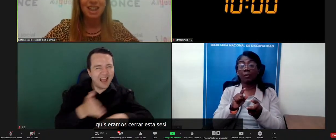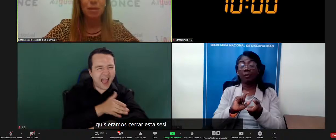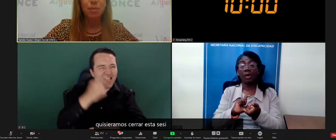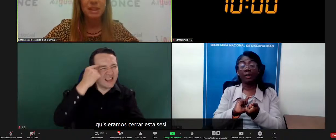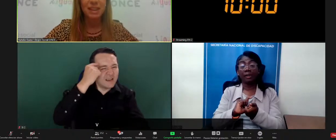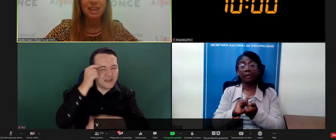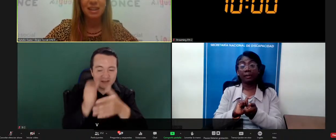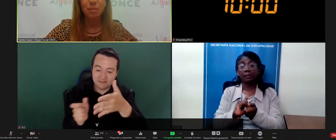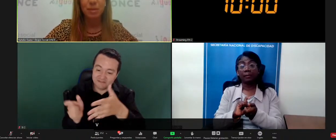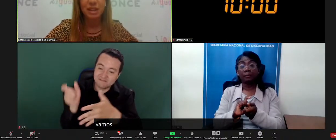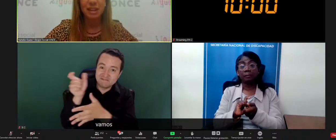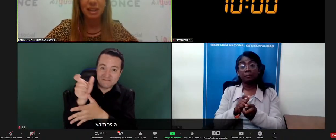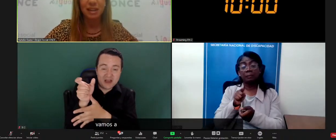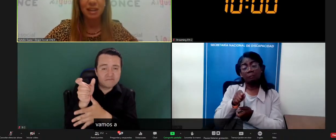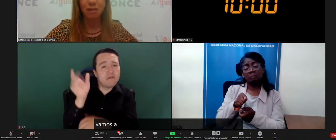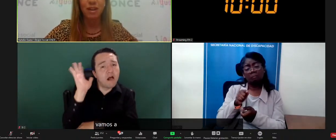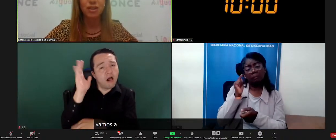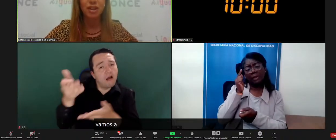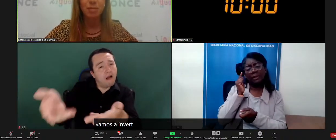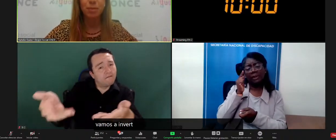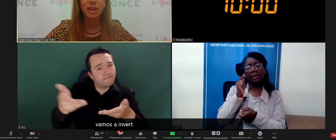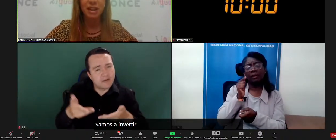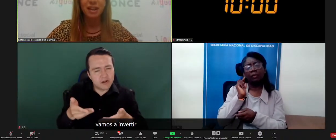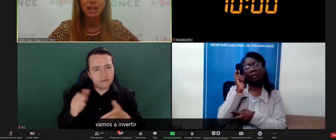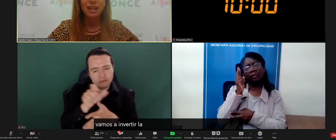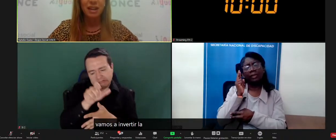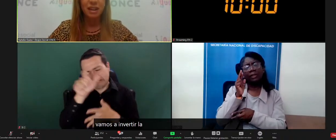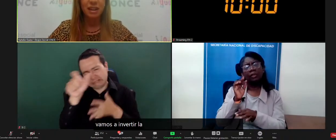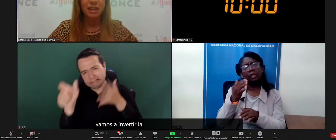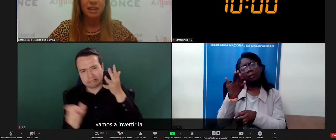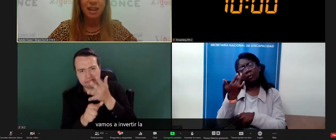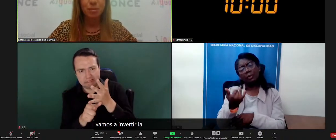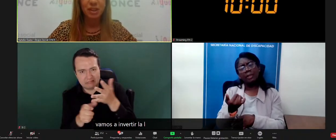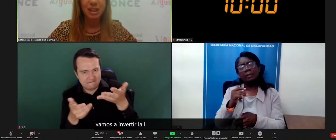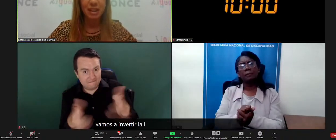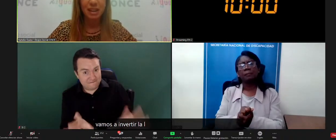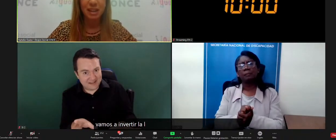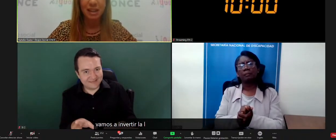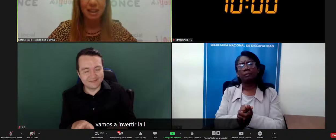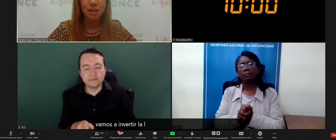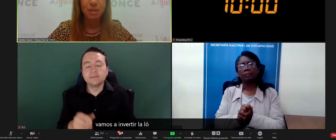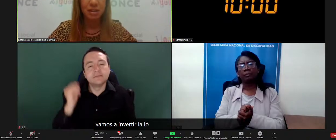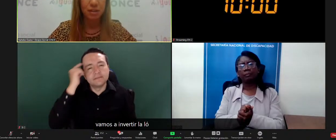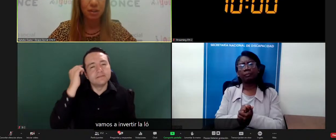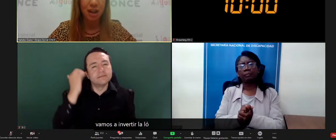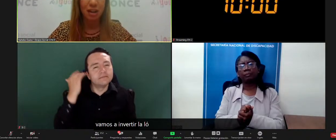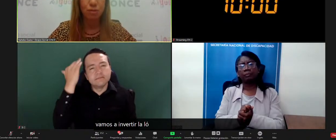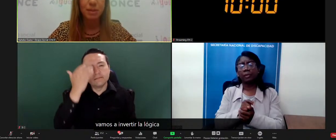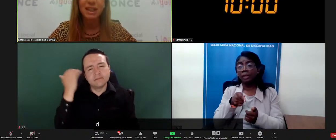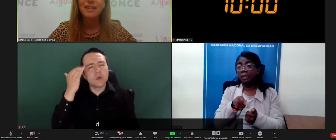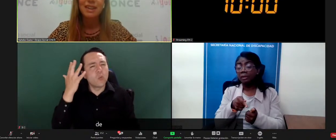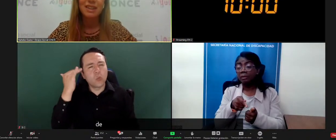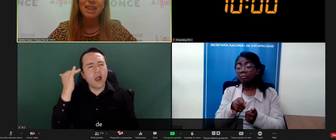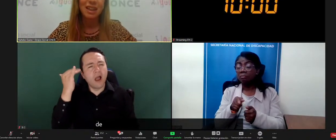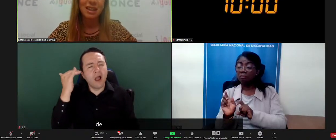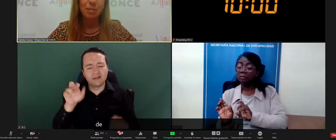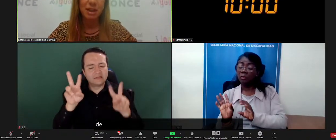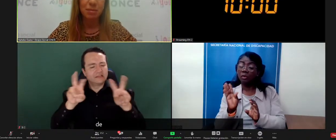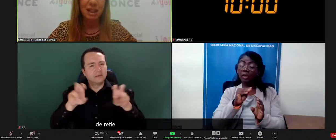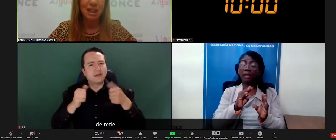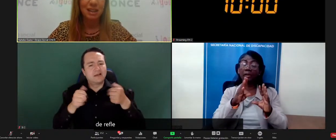going to invert the logics that we had initially have of reflecting because we actually bring this